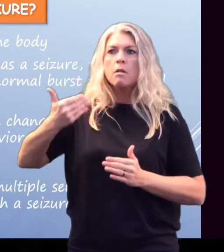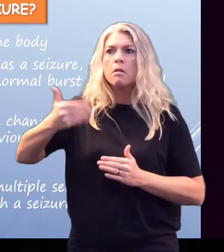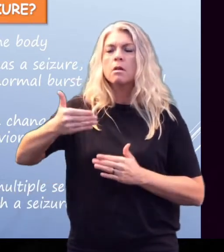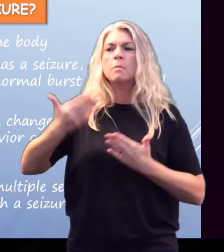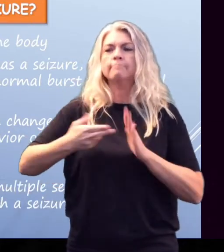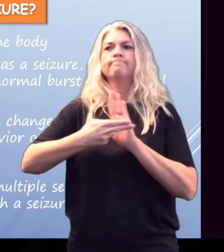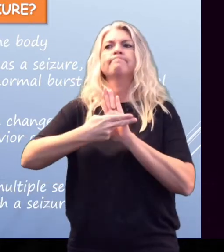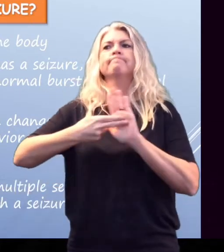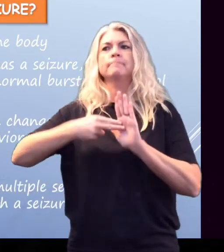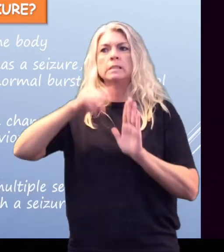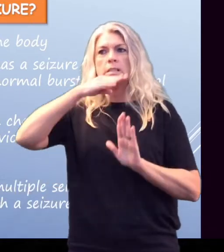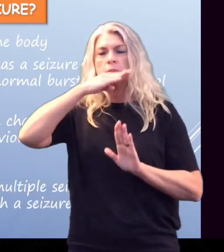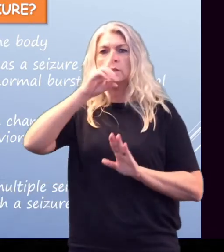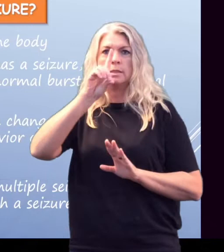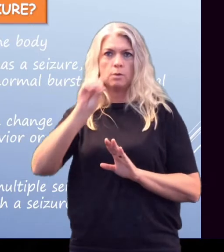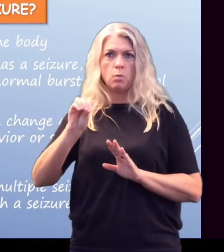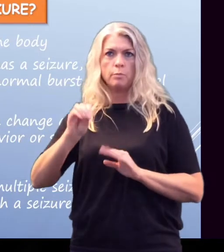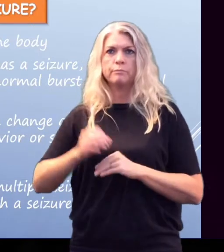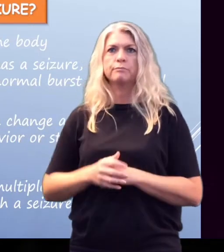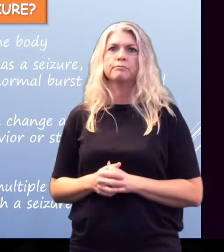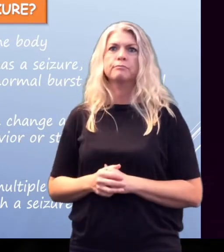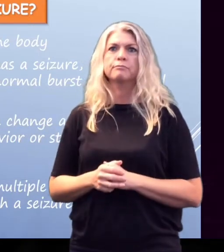be diagnosed with a seizure disorder.